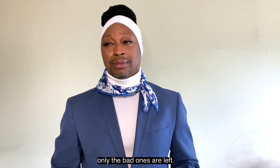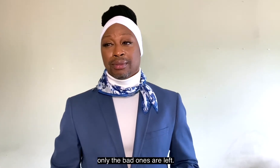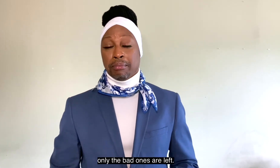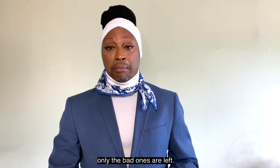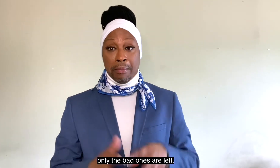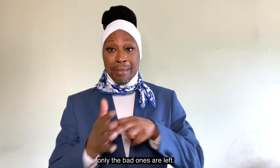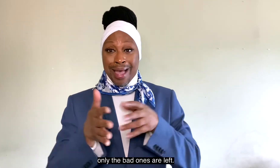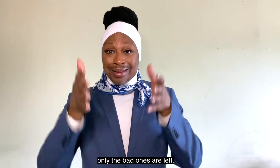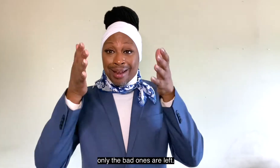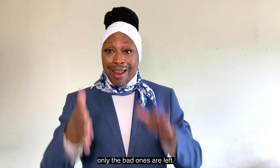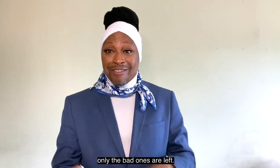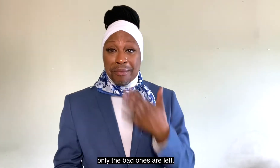Only the bad ones are left.